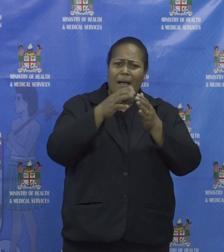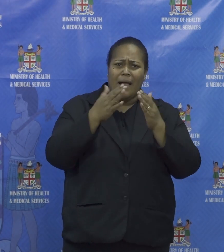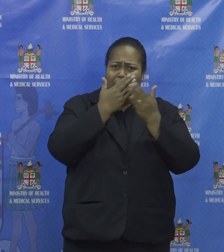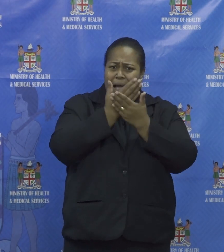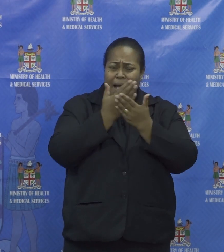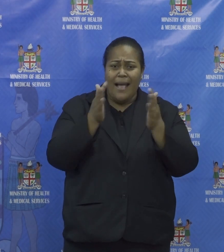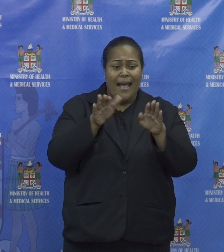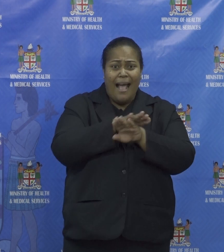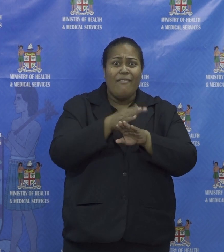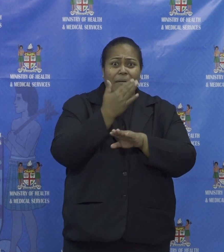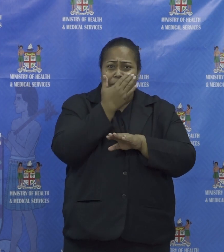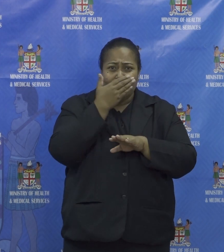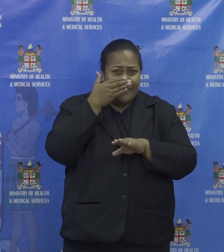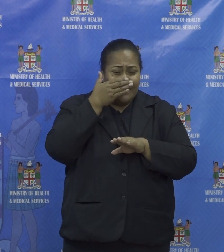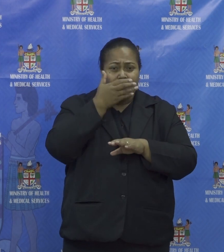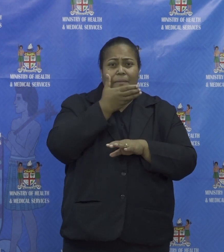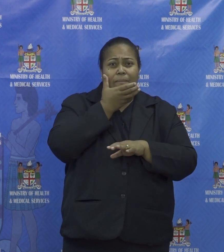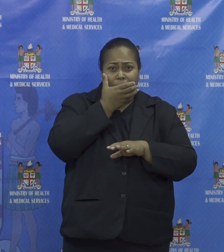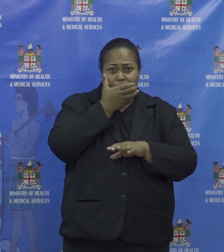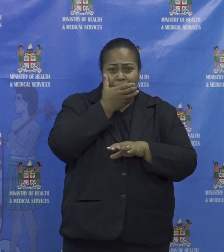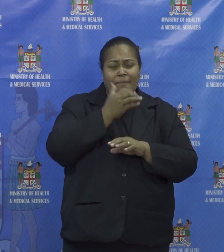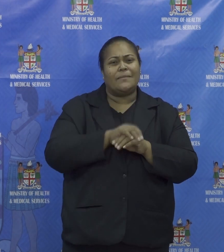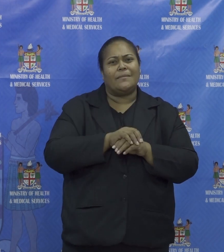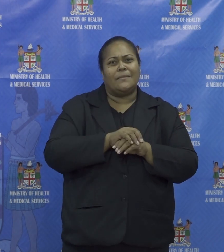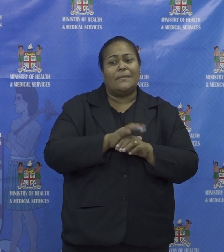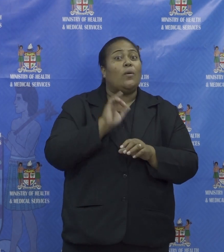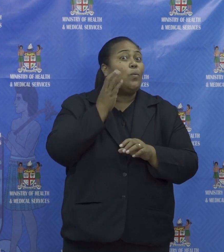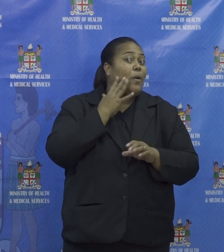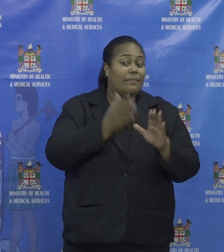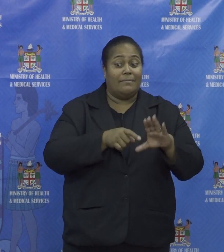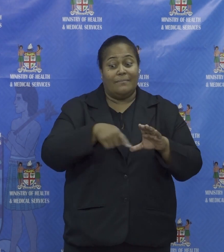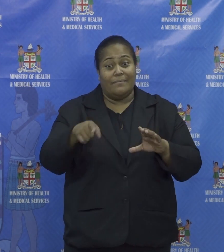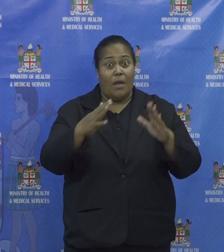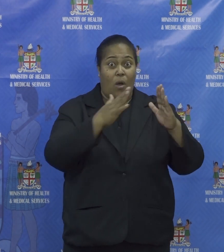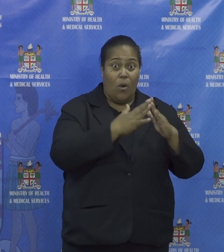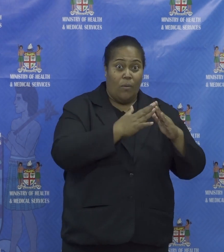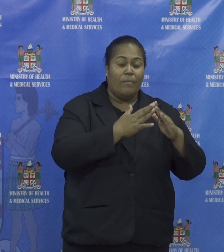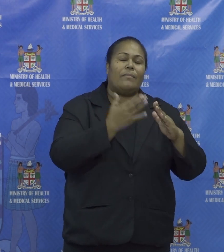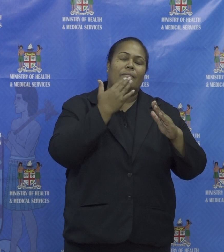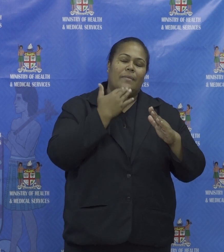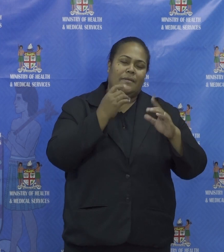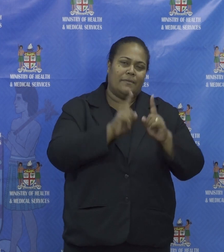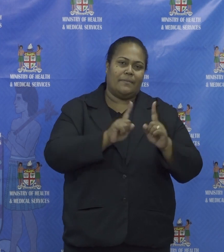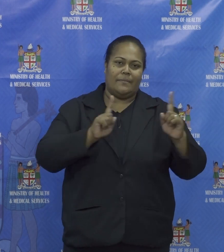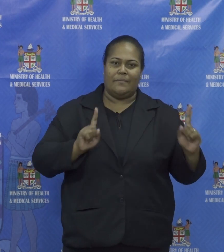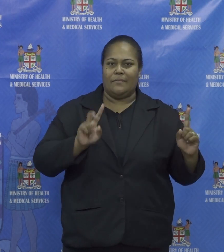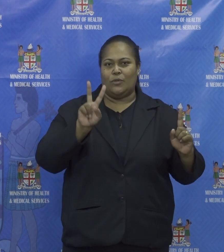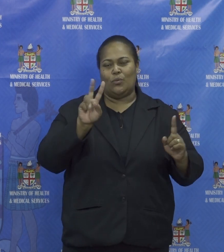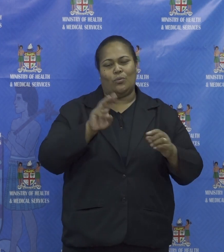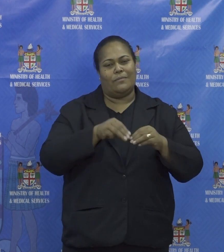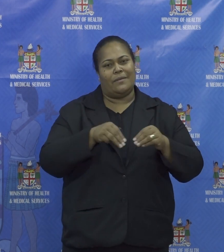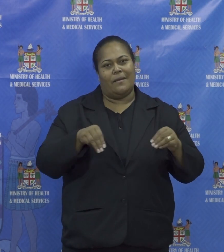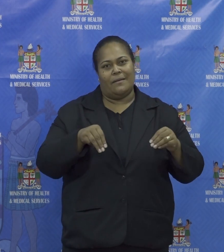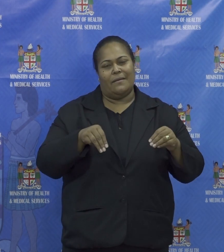And at all times, if you are out of your home, maintain social distancing of 2 meters